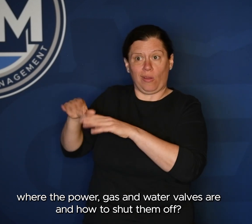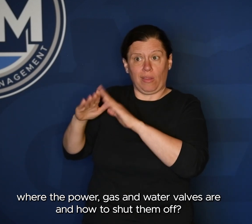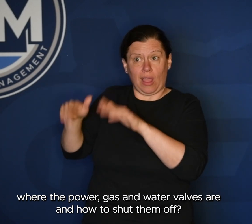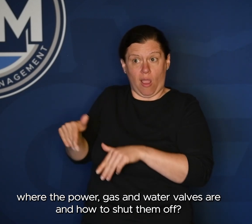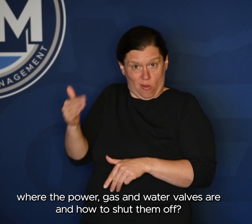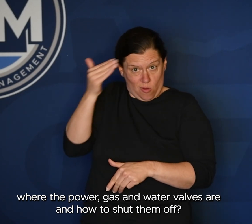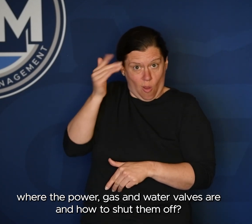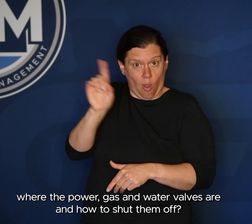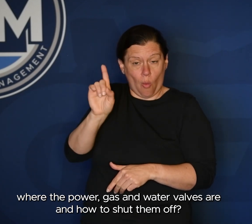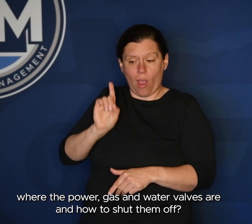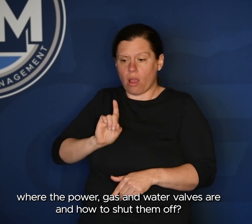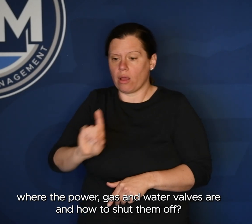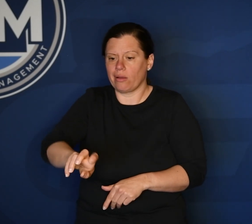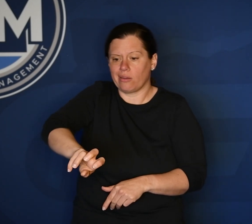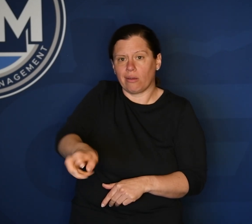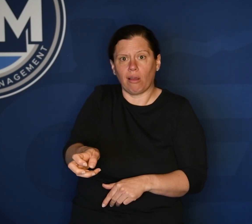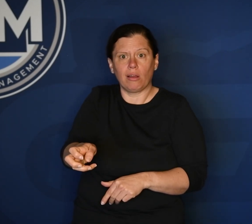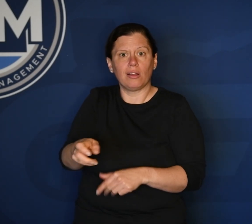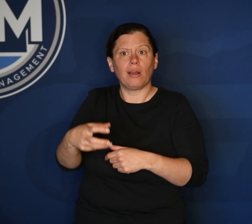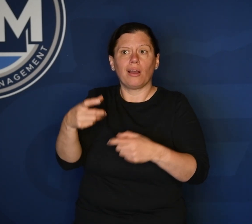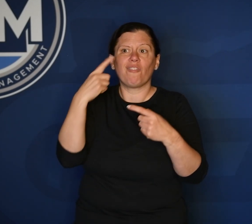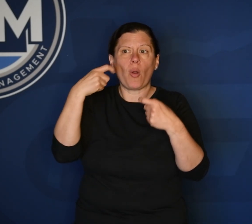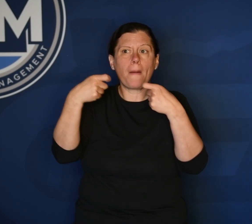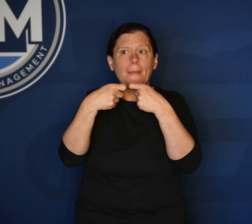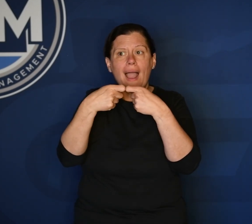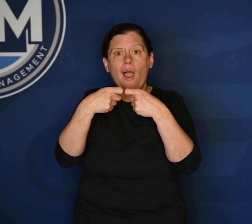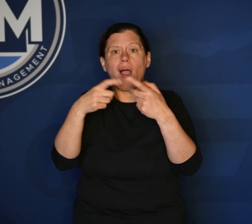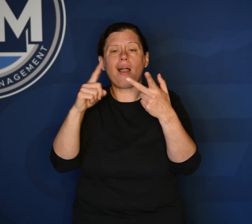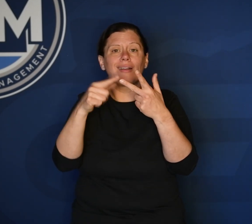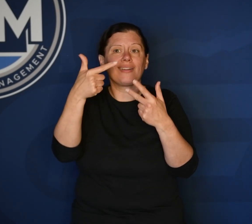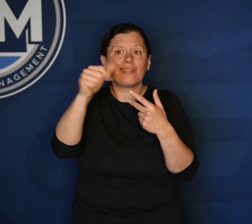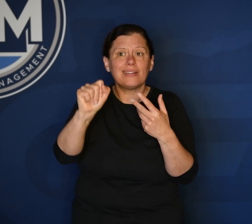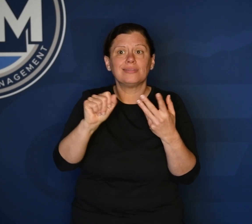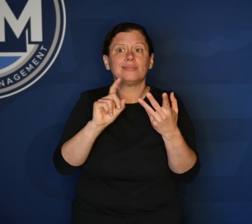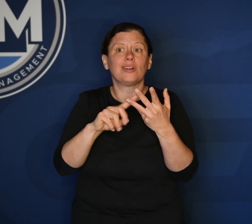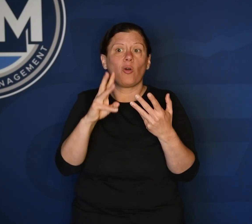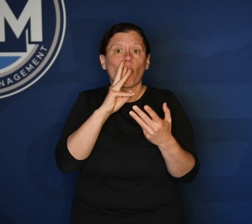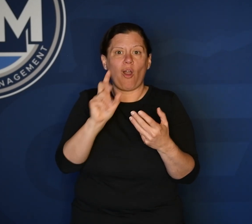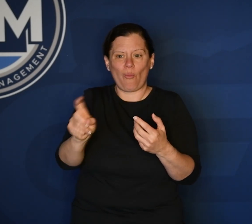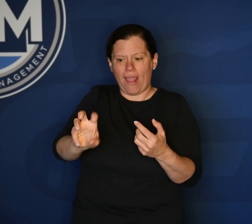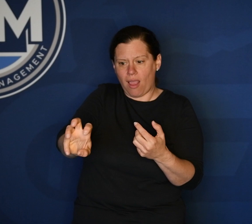are and how to shut them off?